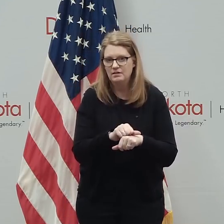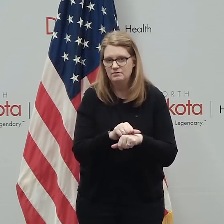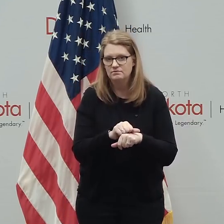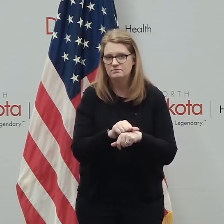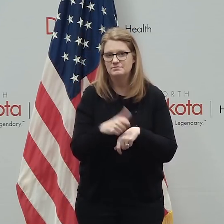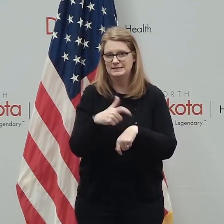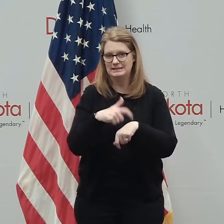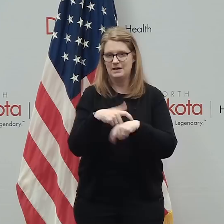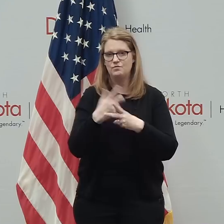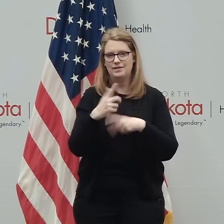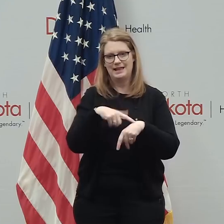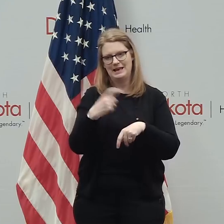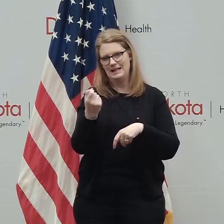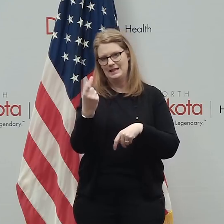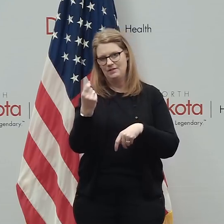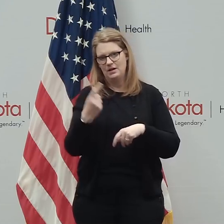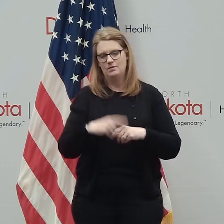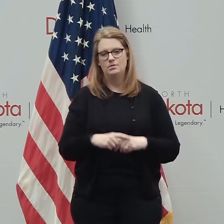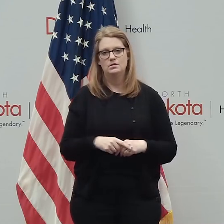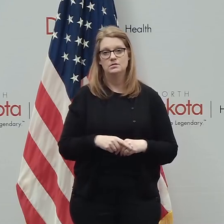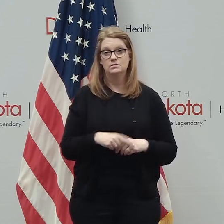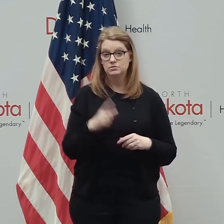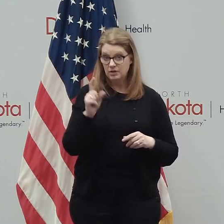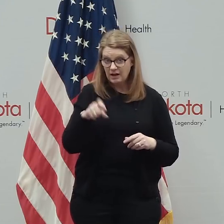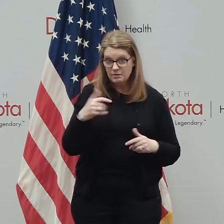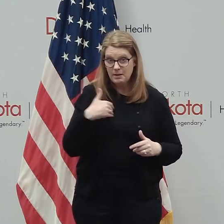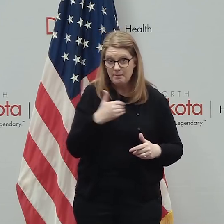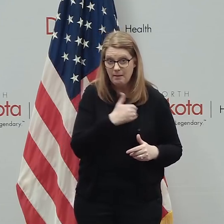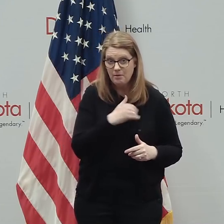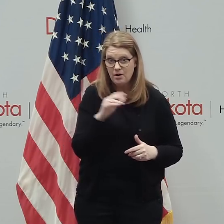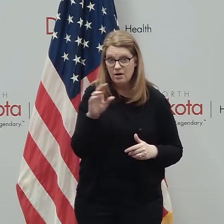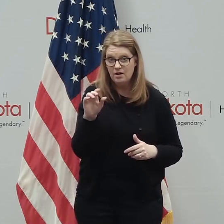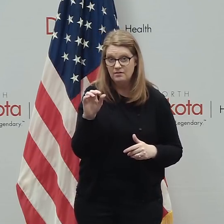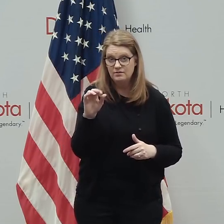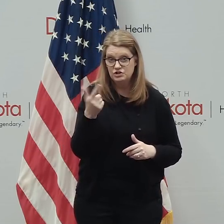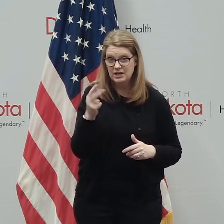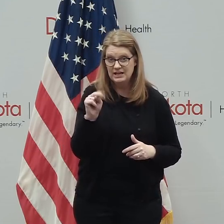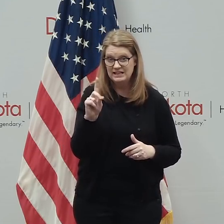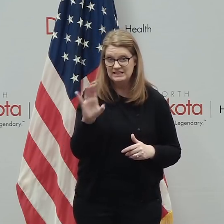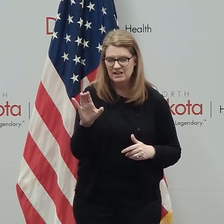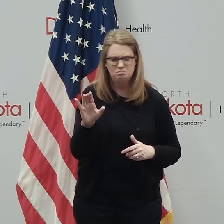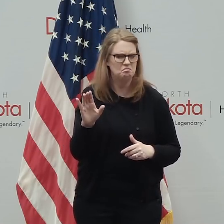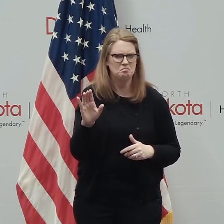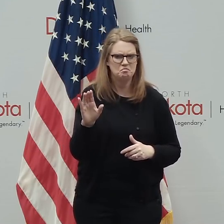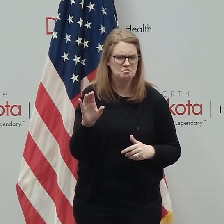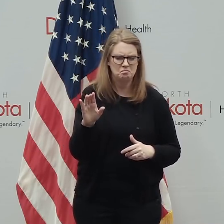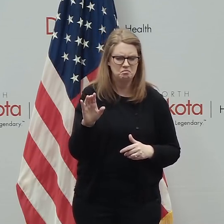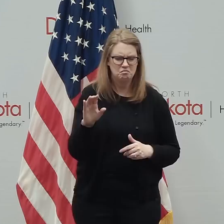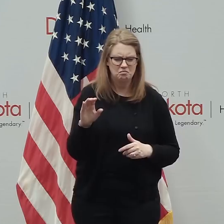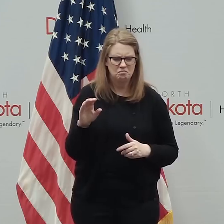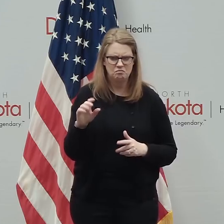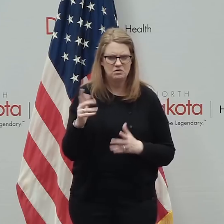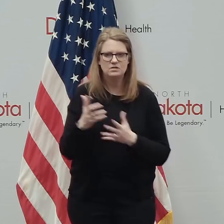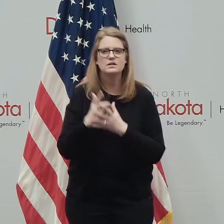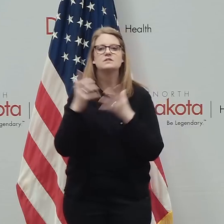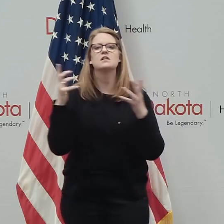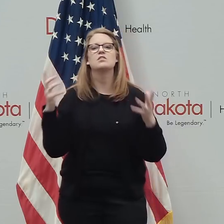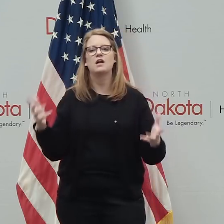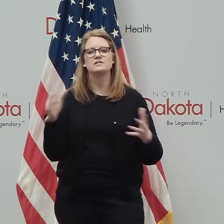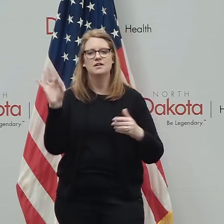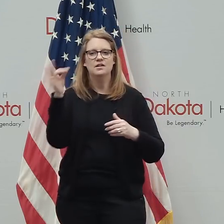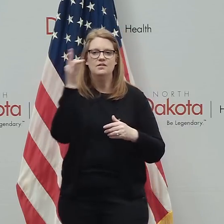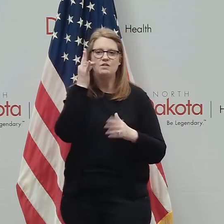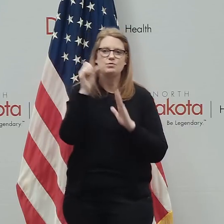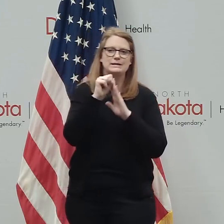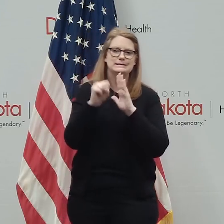that 11 a.m. You do not have to be a member of the North Dakota Chamber. There will be lots of educational information about all the federal and